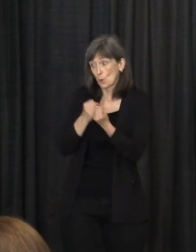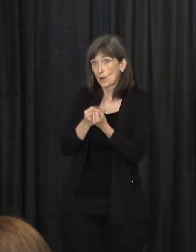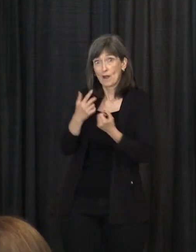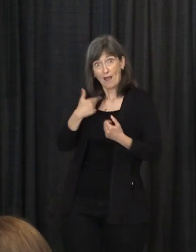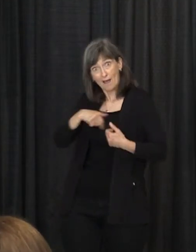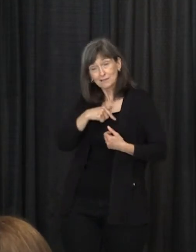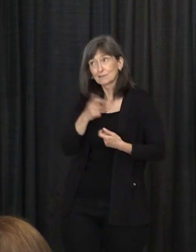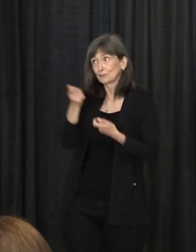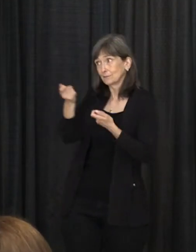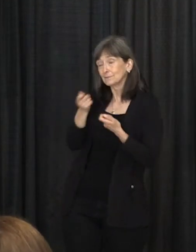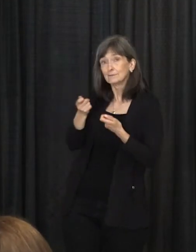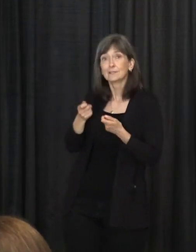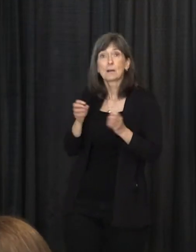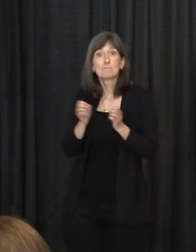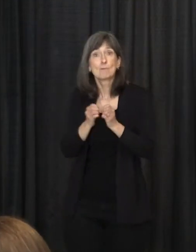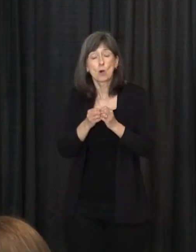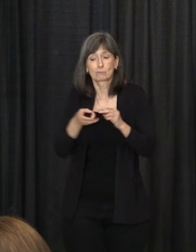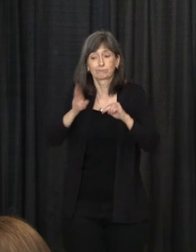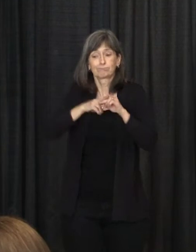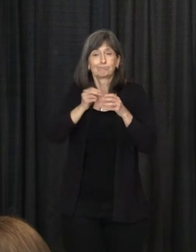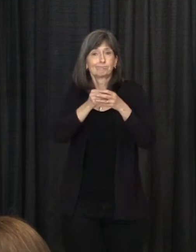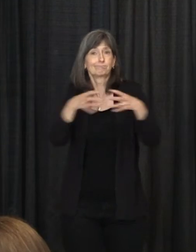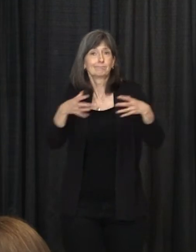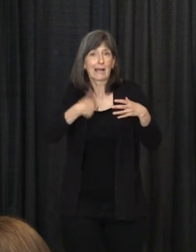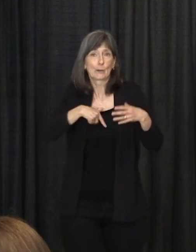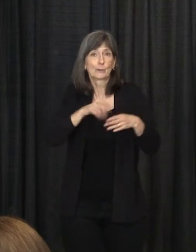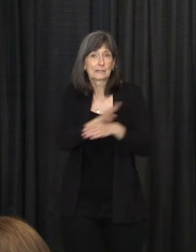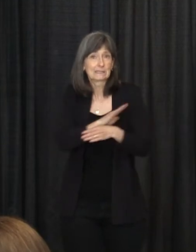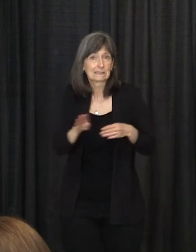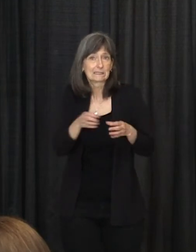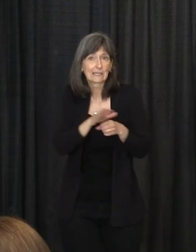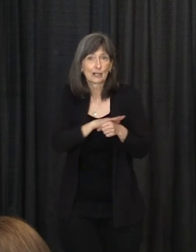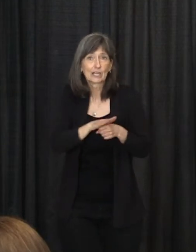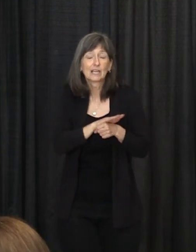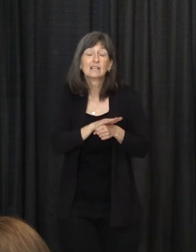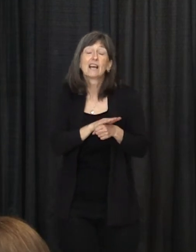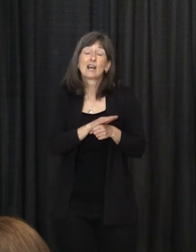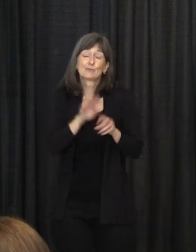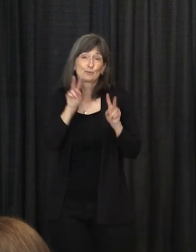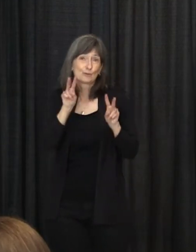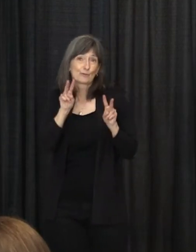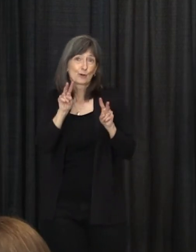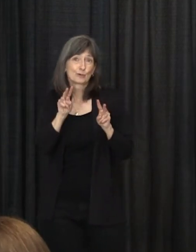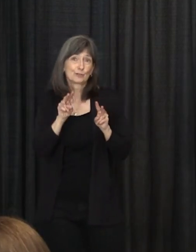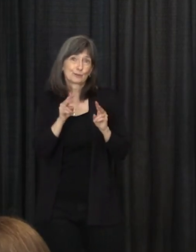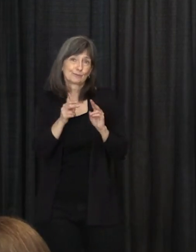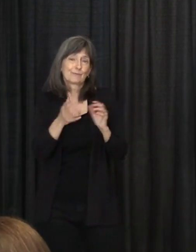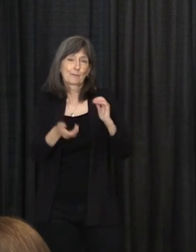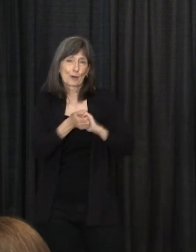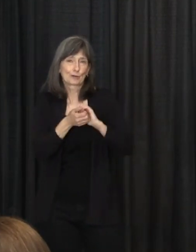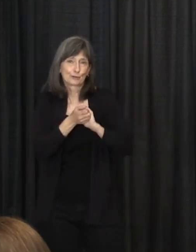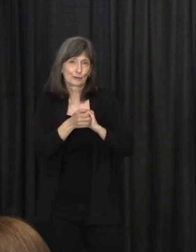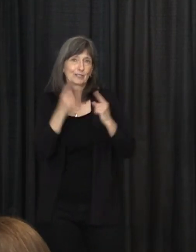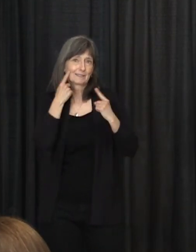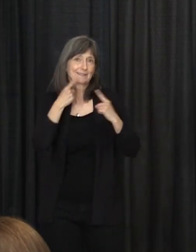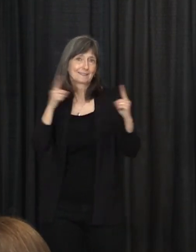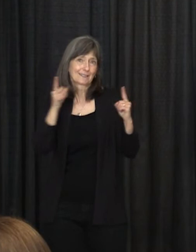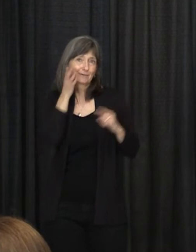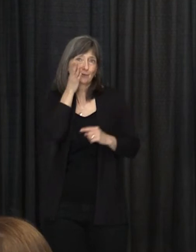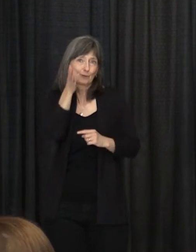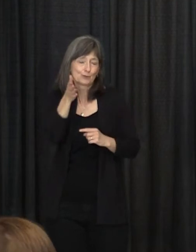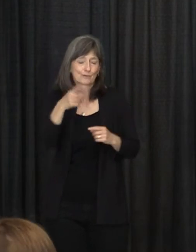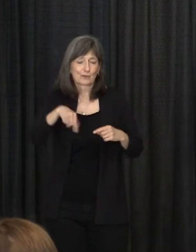attraction, to support scale-up and growth of our sector, and we look forward to being a partner in the success of the announcements today. Thank you. Have a great day.